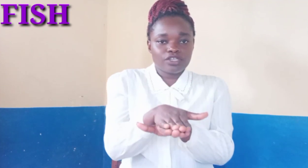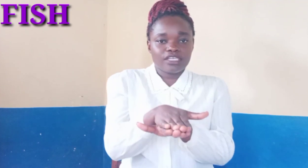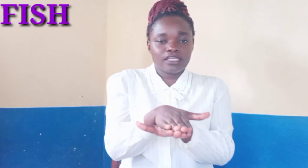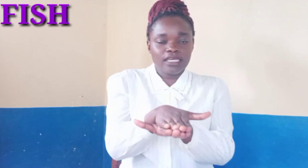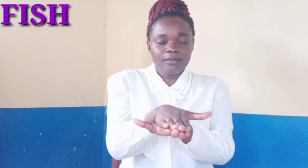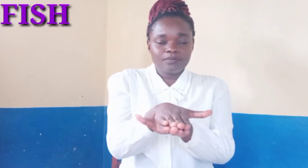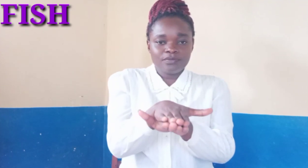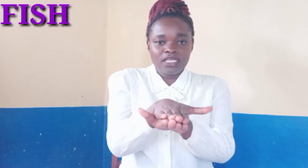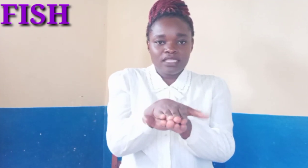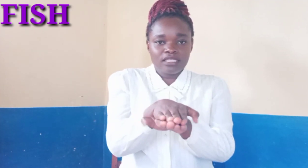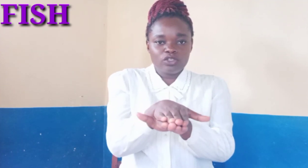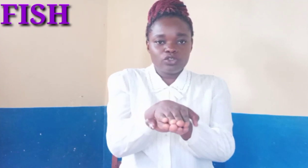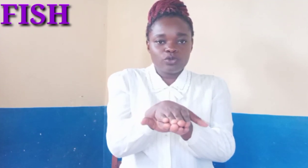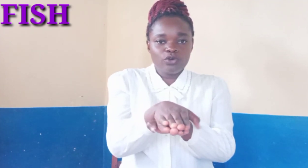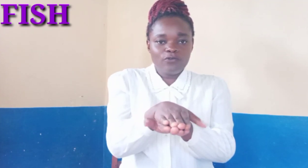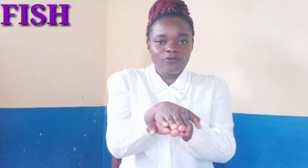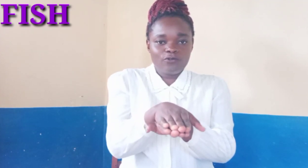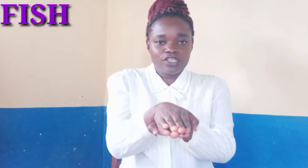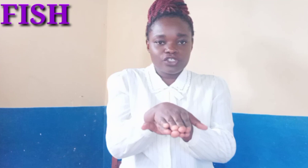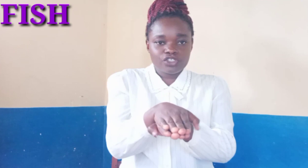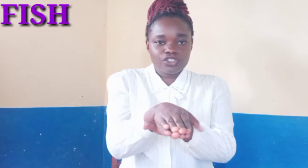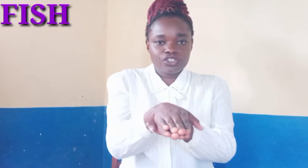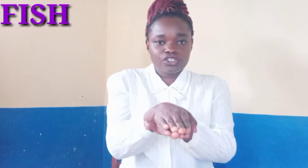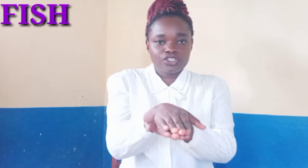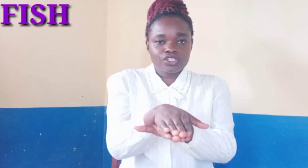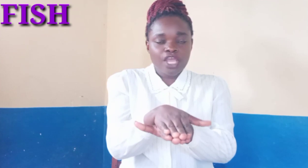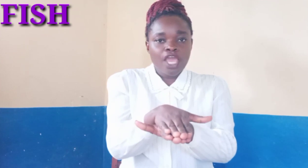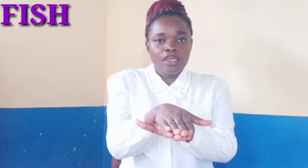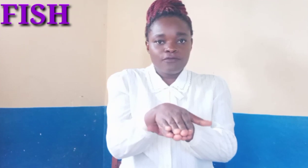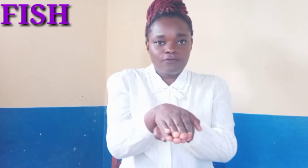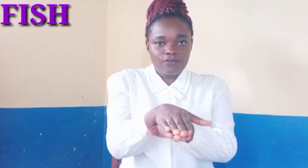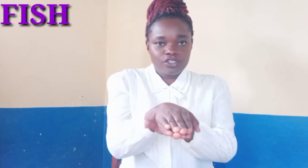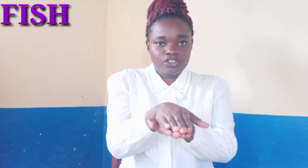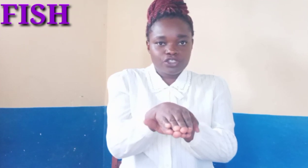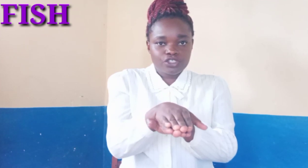down. Then you do fish, fish,